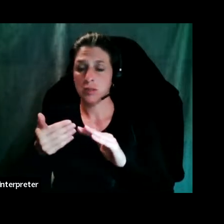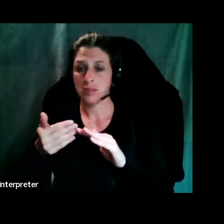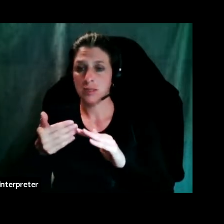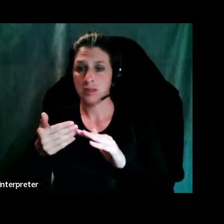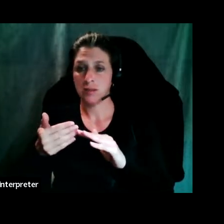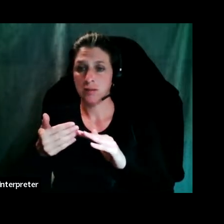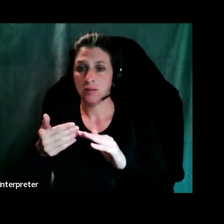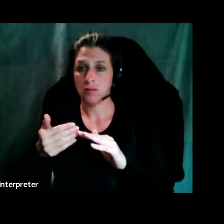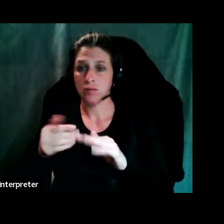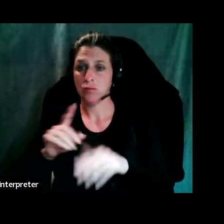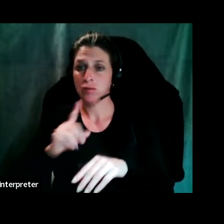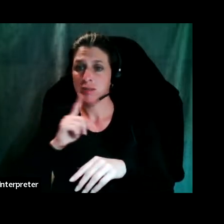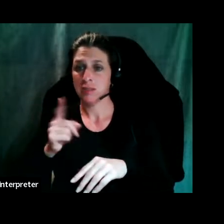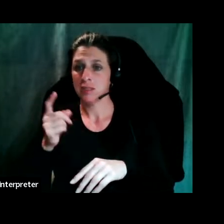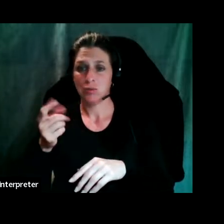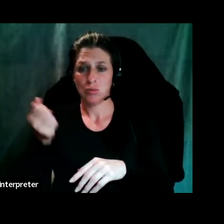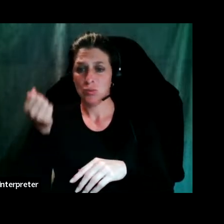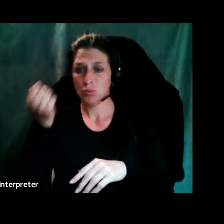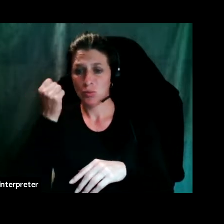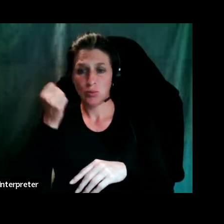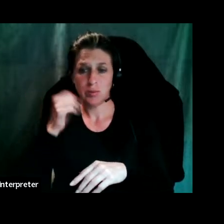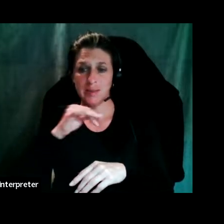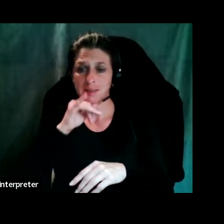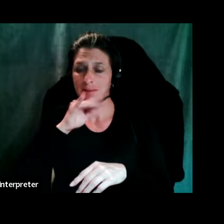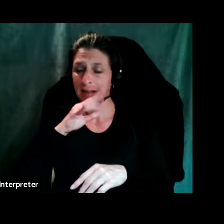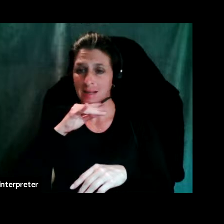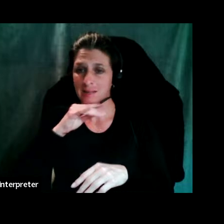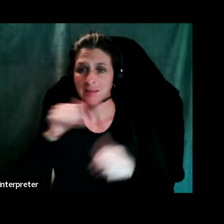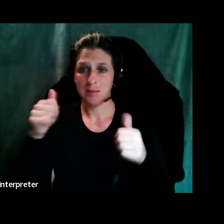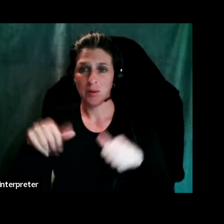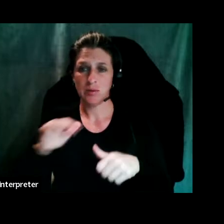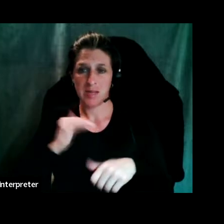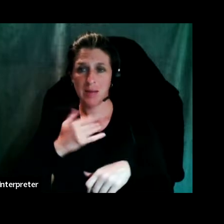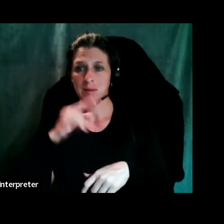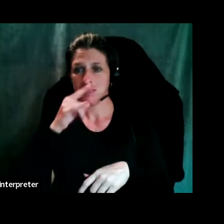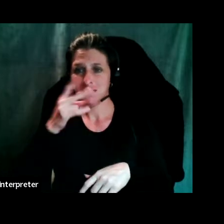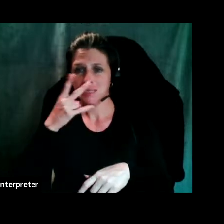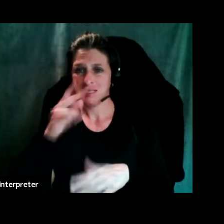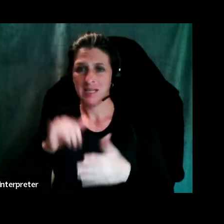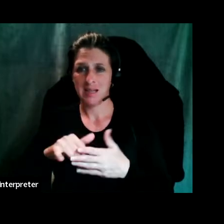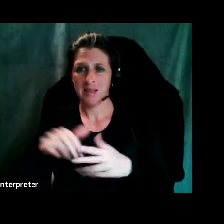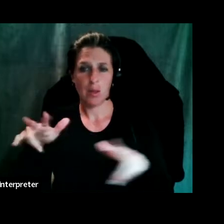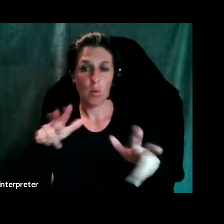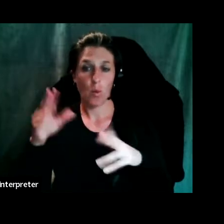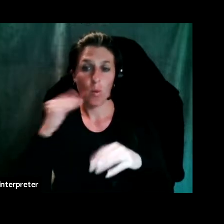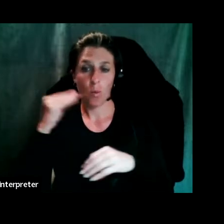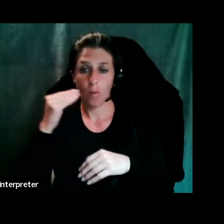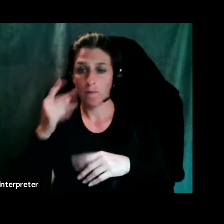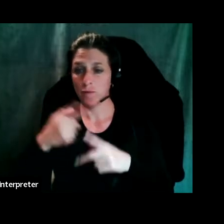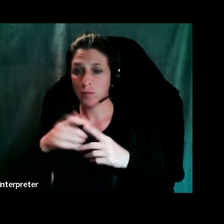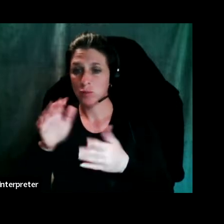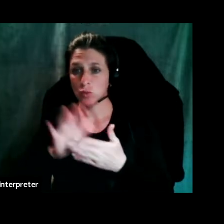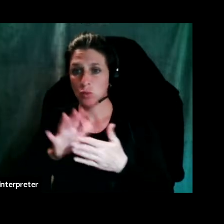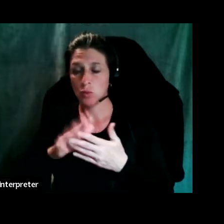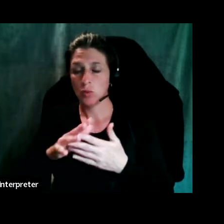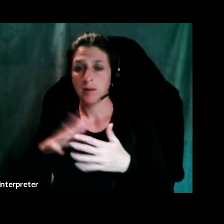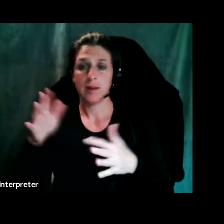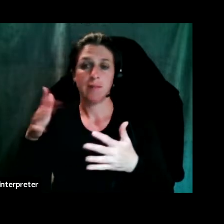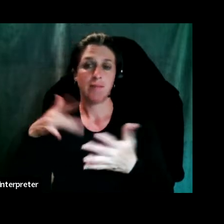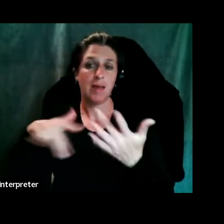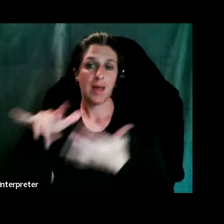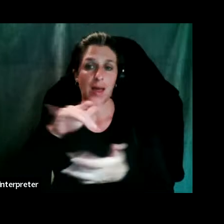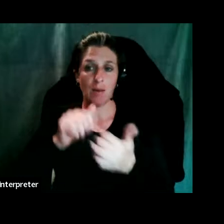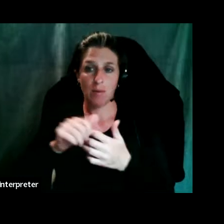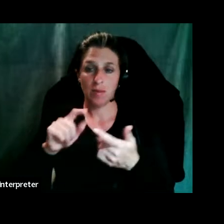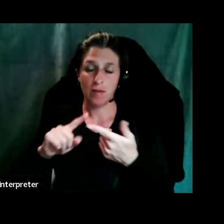Really stupid, nasty posters. And so like our kids are seeing that. They're walking home from school. They're hanging out with their friends. They're